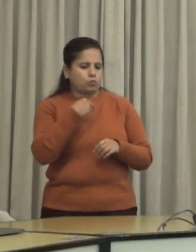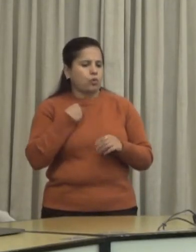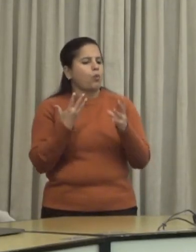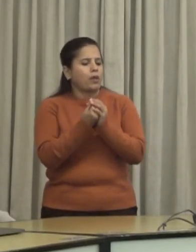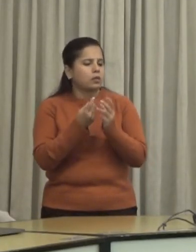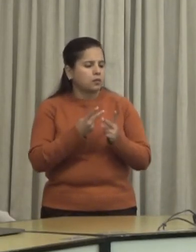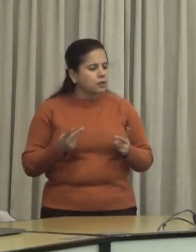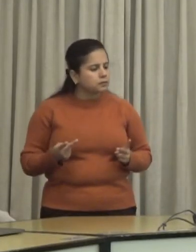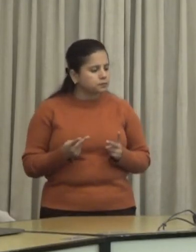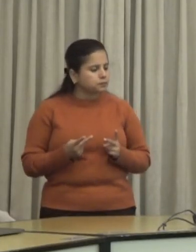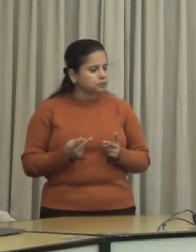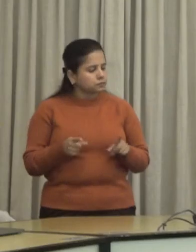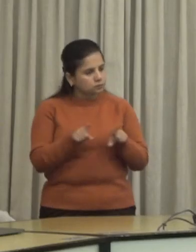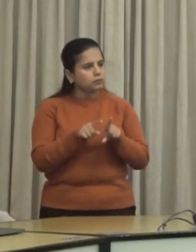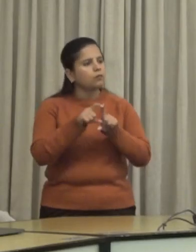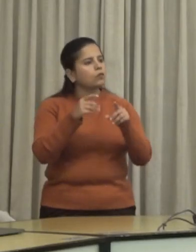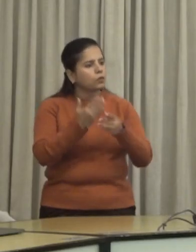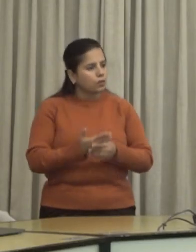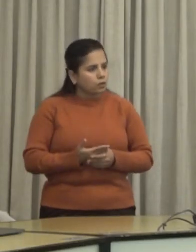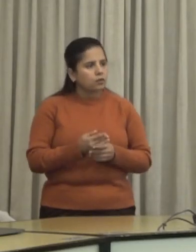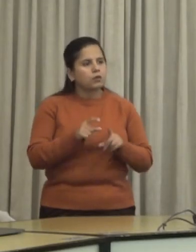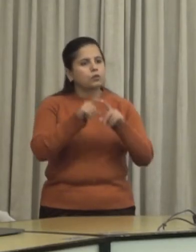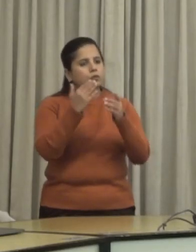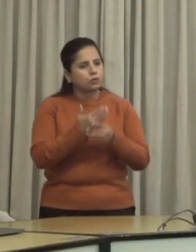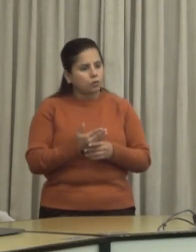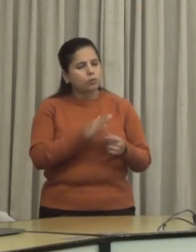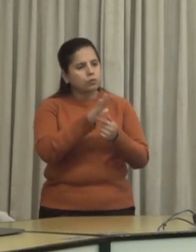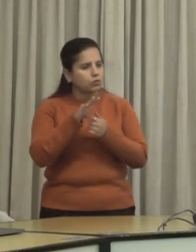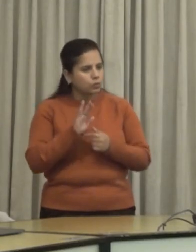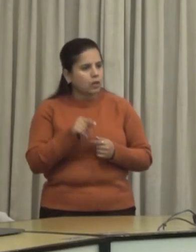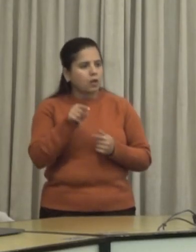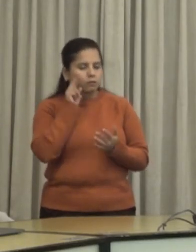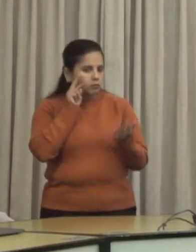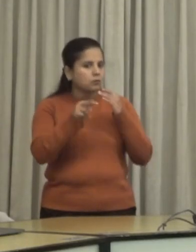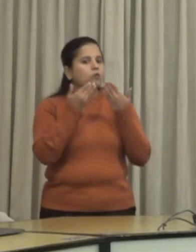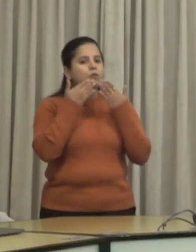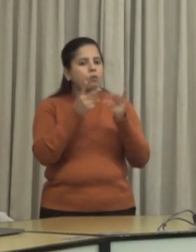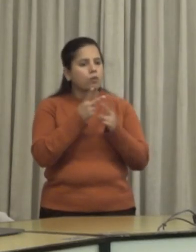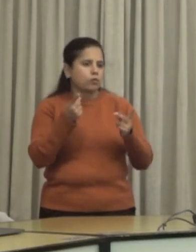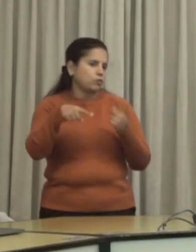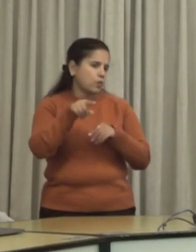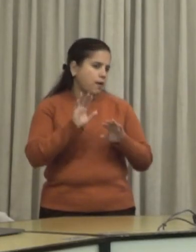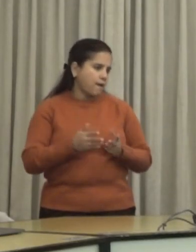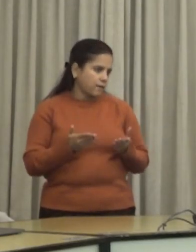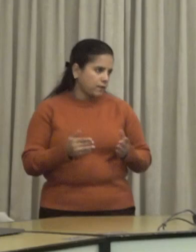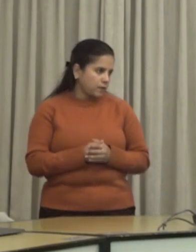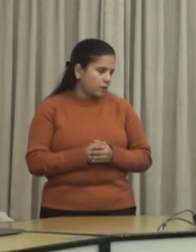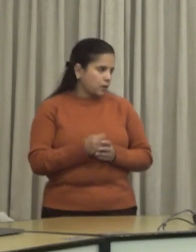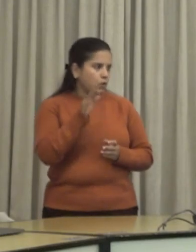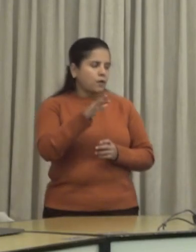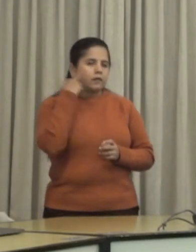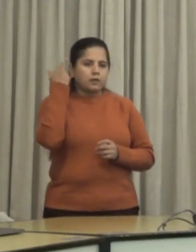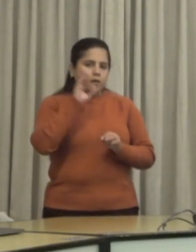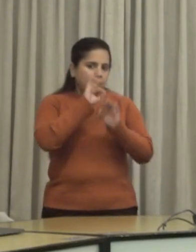and also documentation. So documentation shows transparency, and then you have the